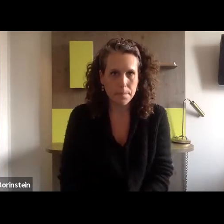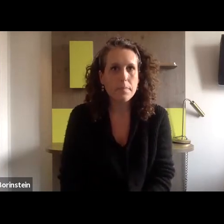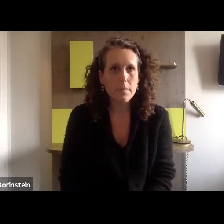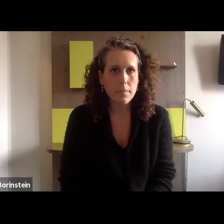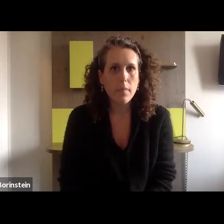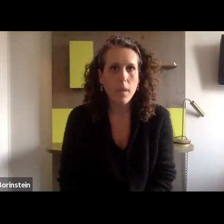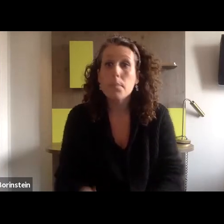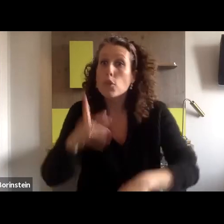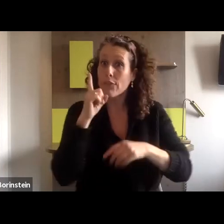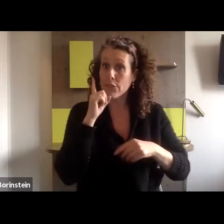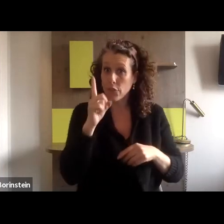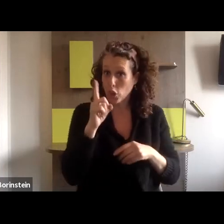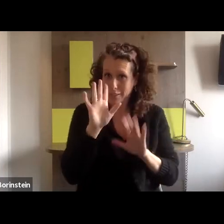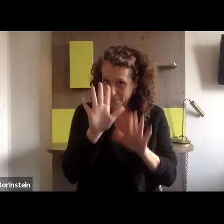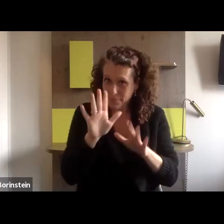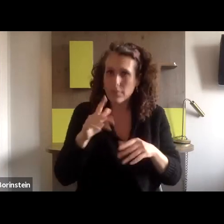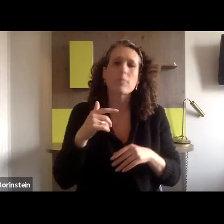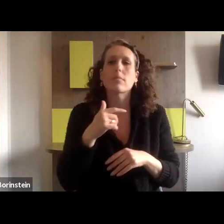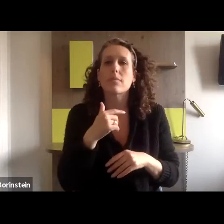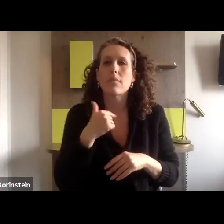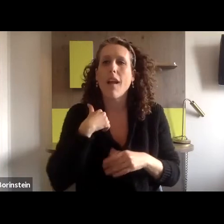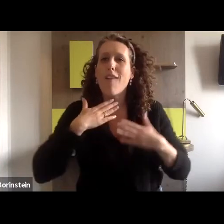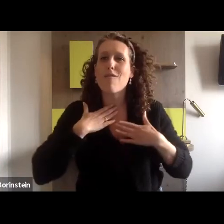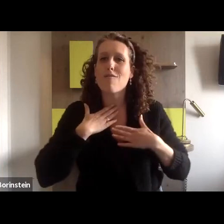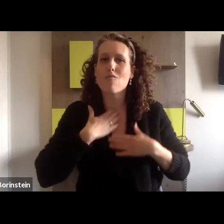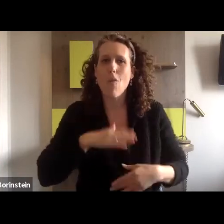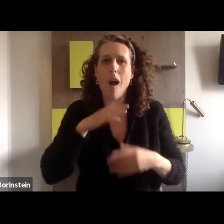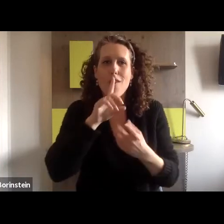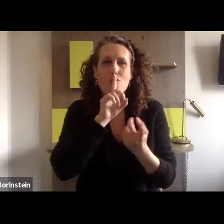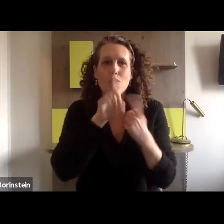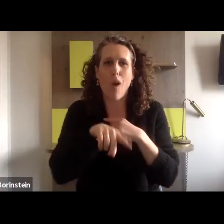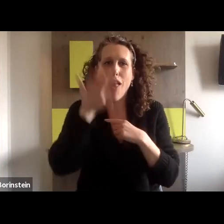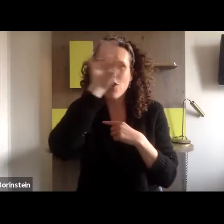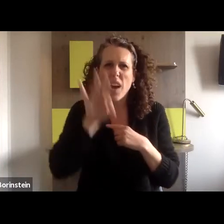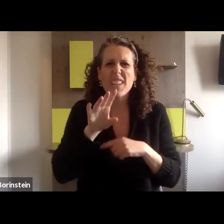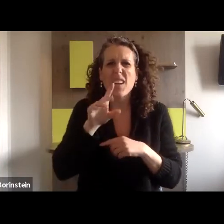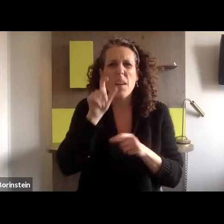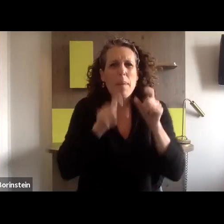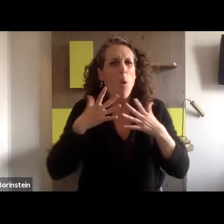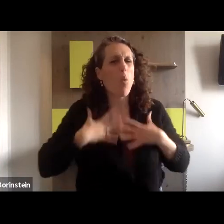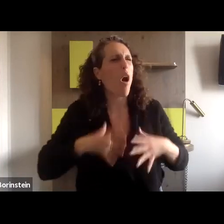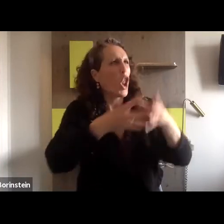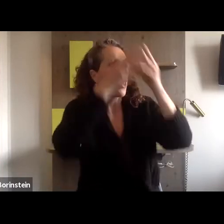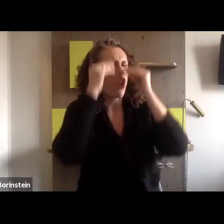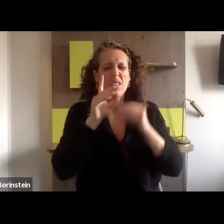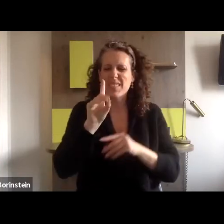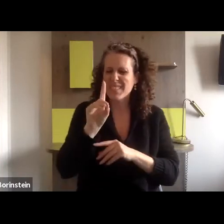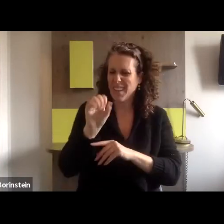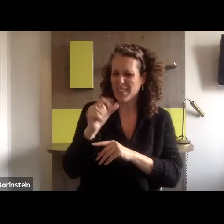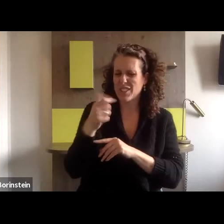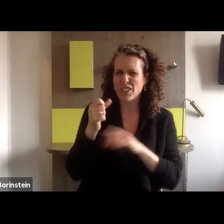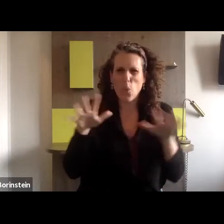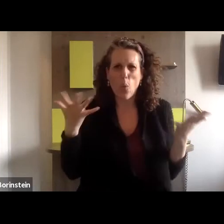First of all, I would like to address the question like, where does learning of DSGS, so DSGS, Swiss German Sign Language, takes